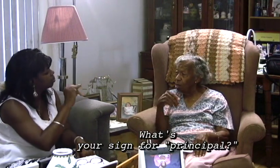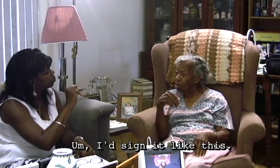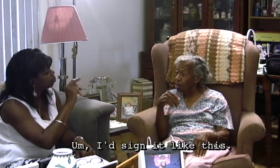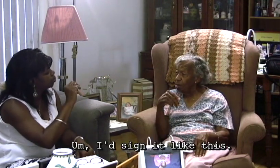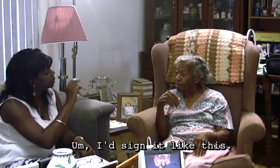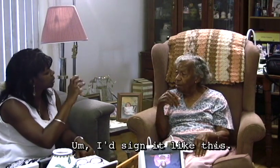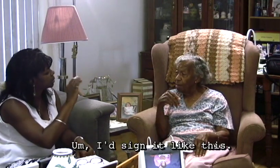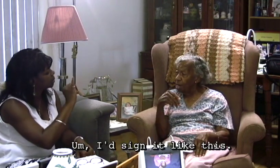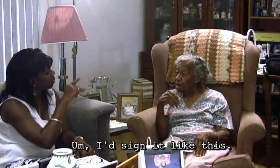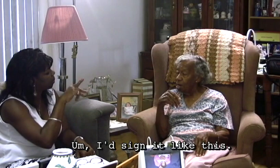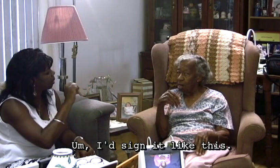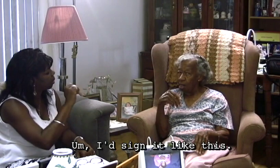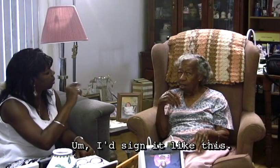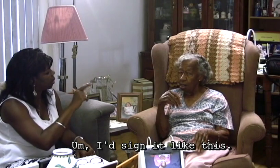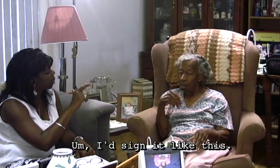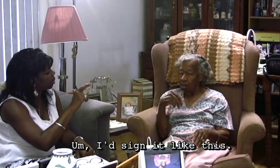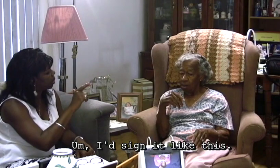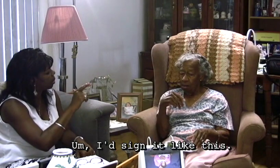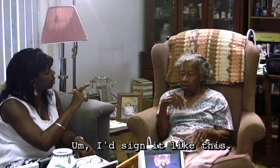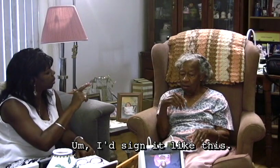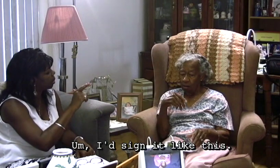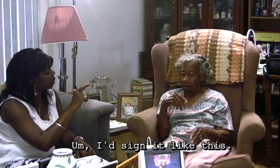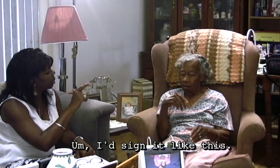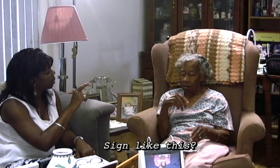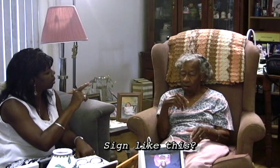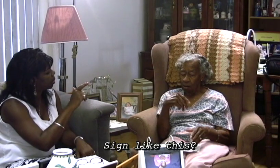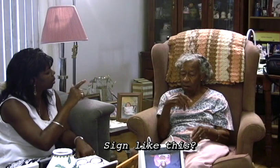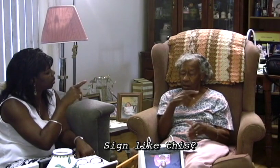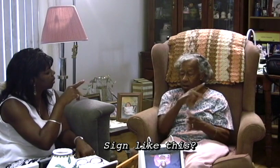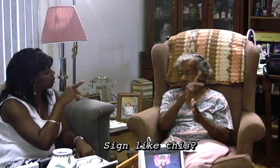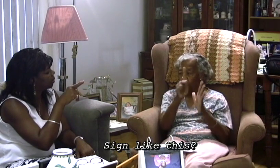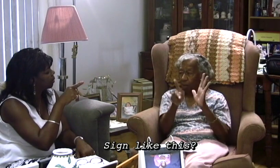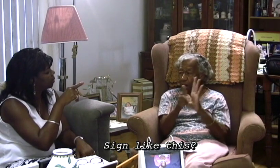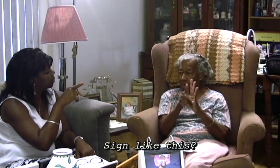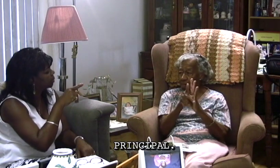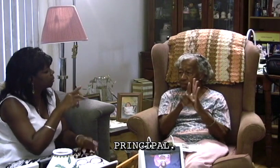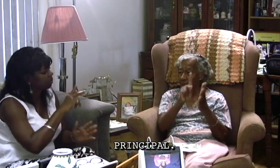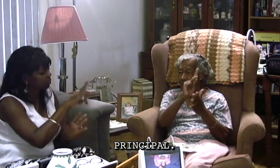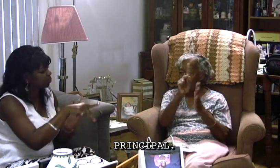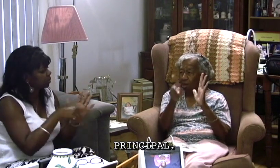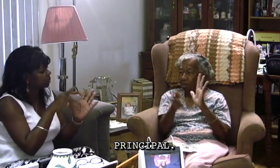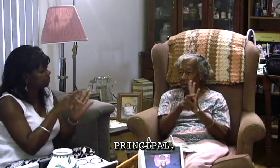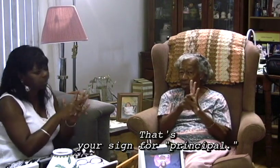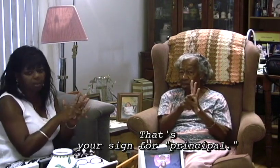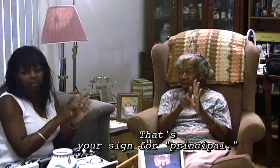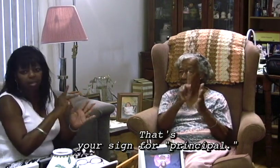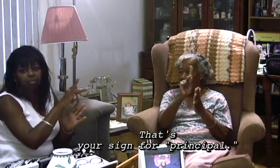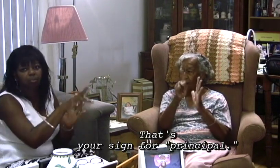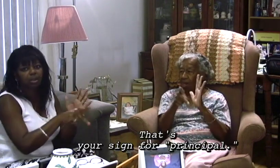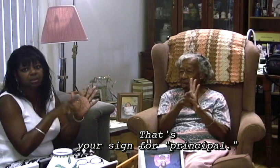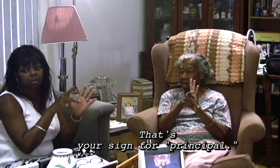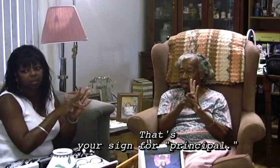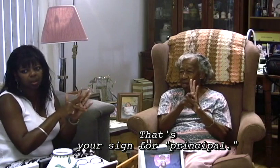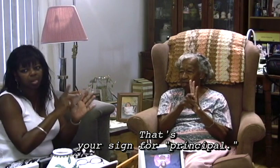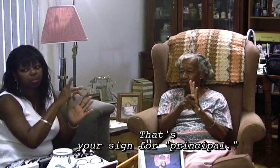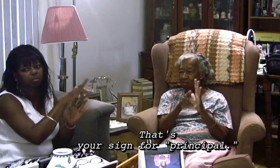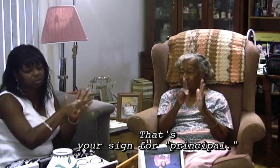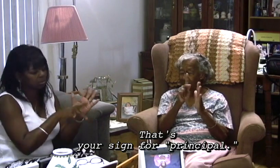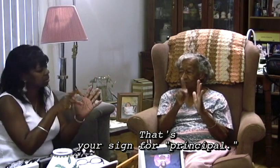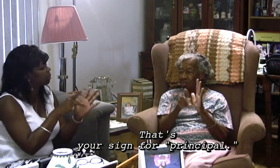What's your sign for principal? I sign it like this. Sign like Principal. This? That's your sign for principal. And